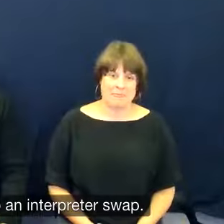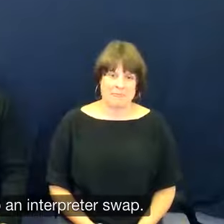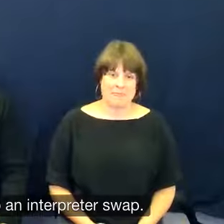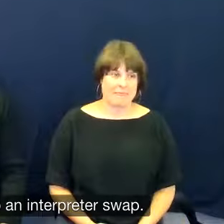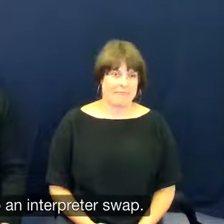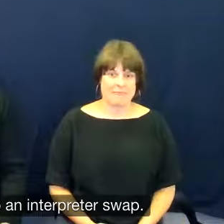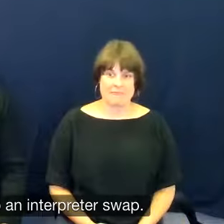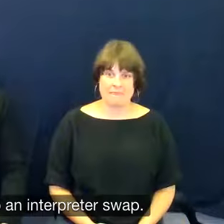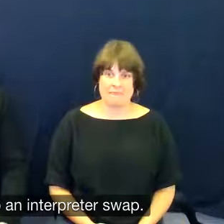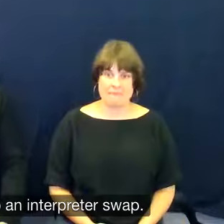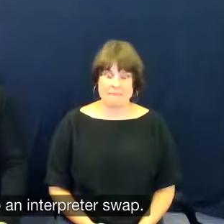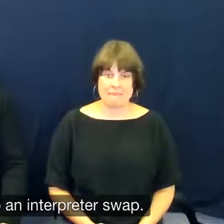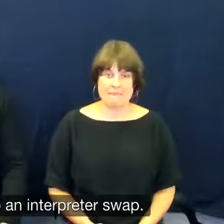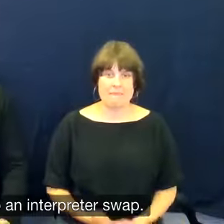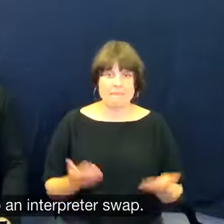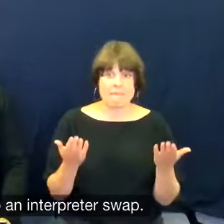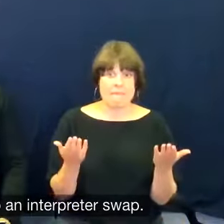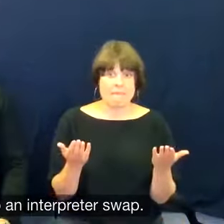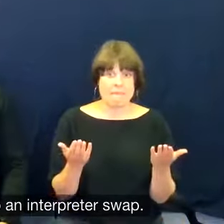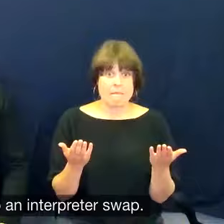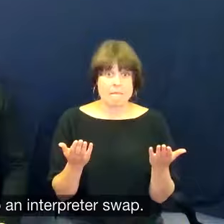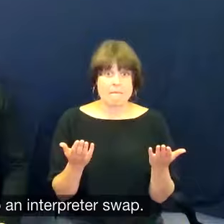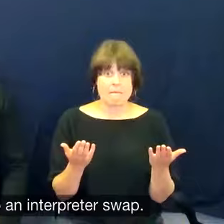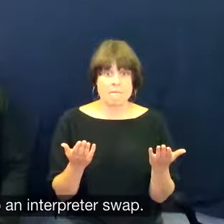Give her a wave on.